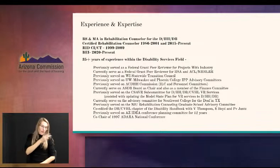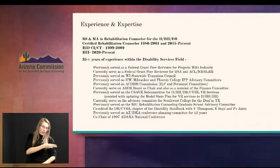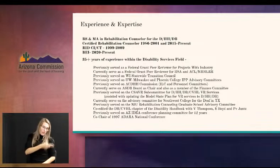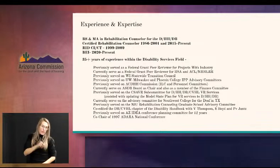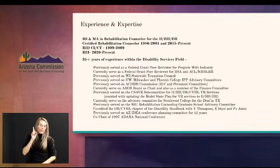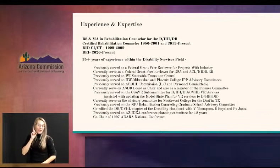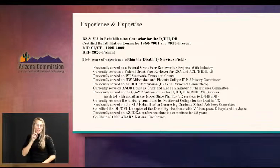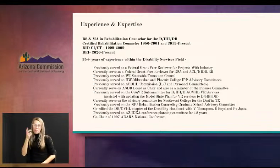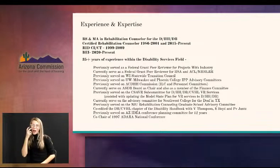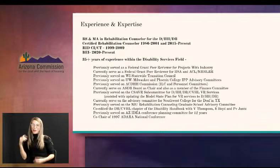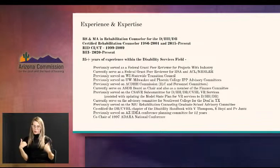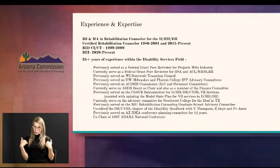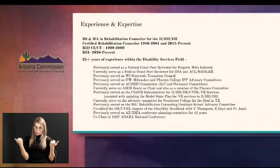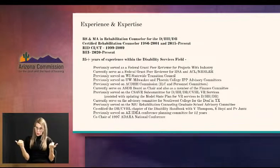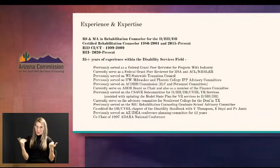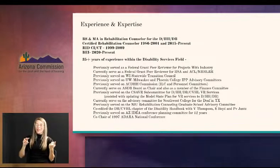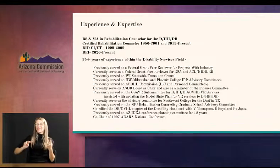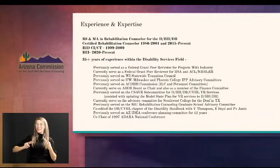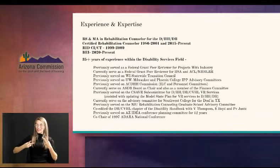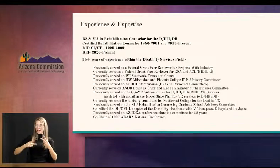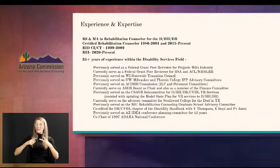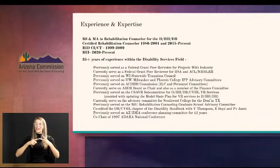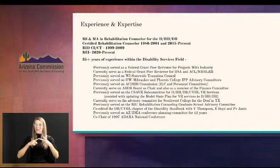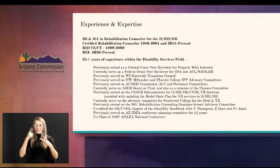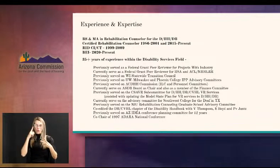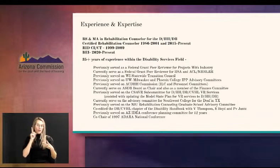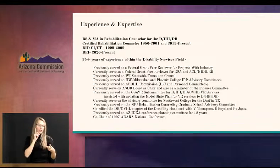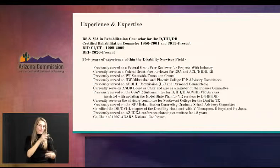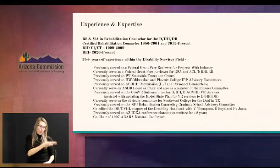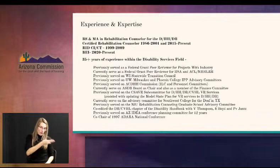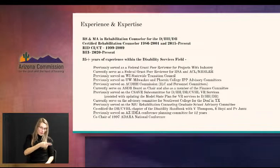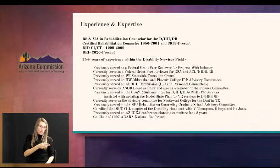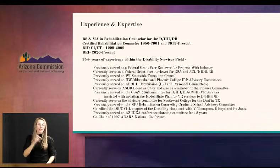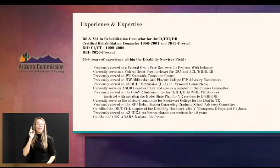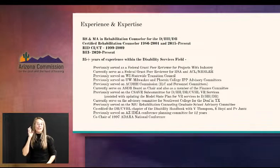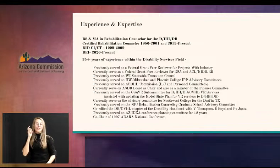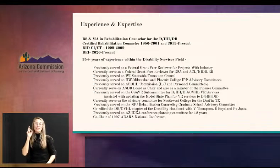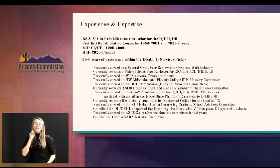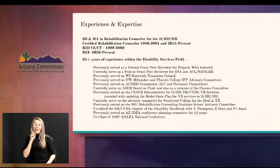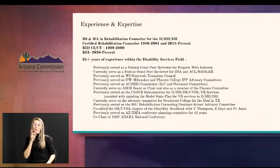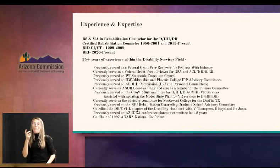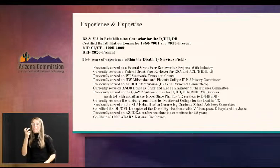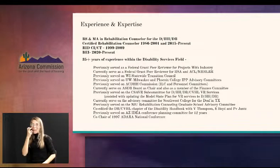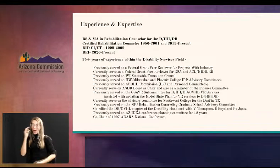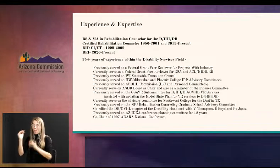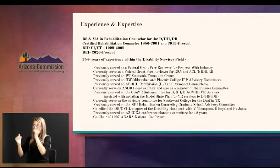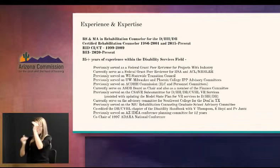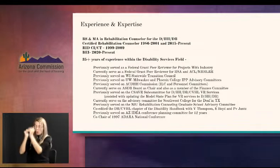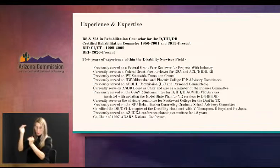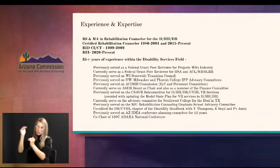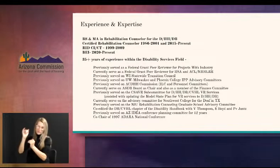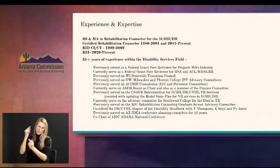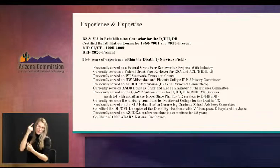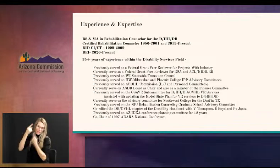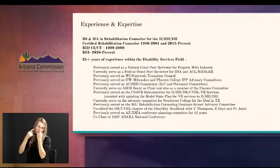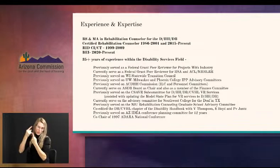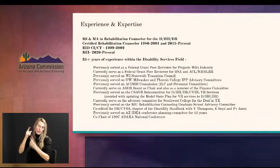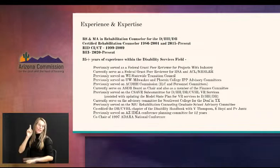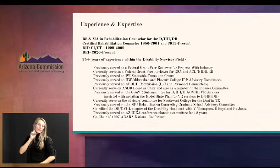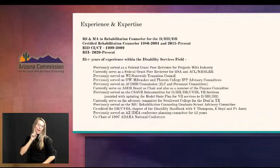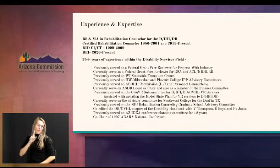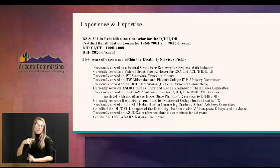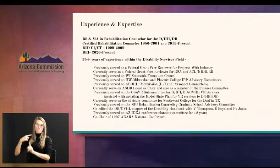then the second one was specific to deaf, hard of hearing, and deaf-blind adults who would probably be considered deaf plus.